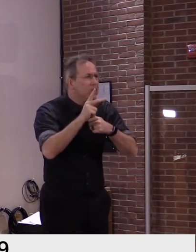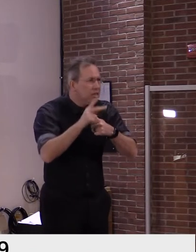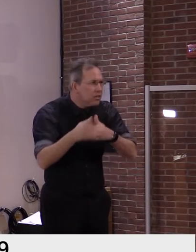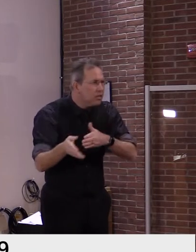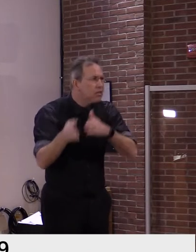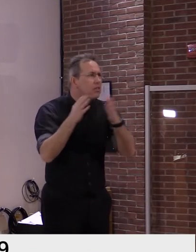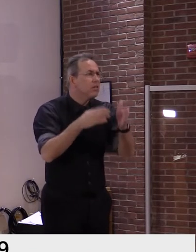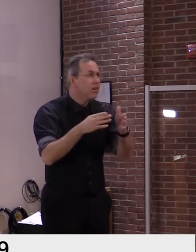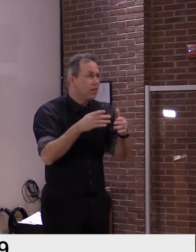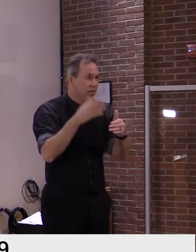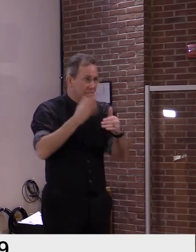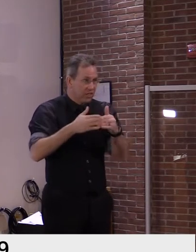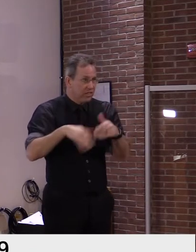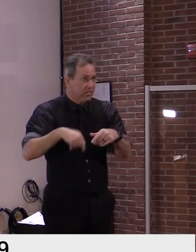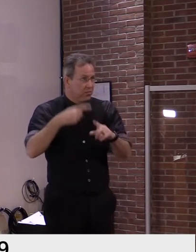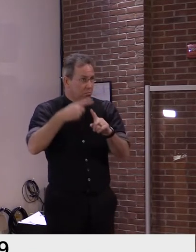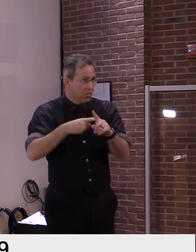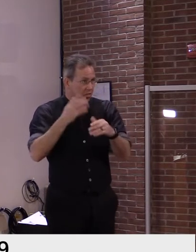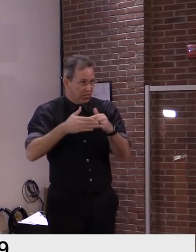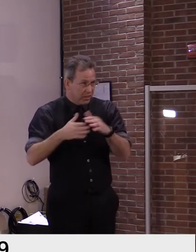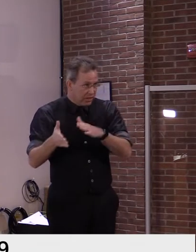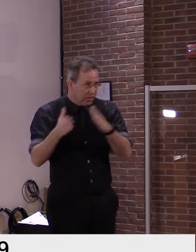as well. We'll get to those